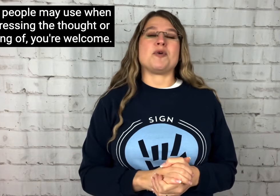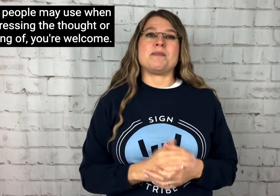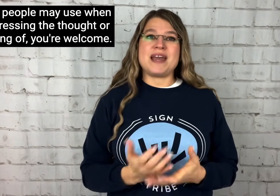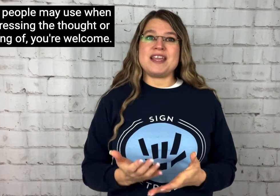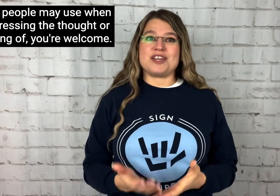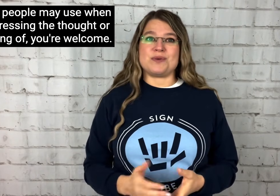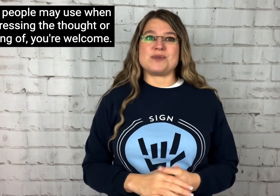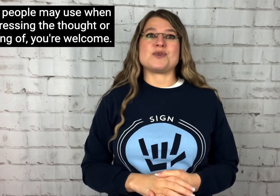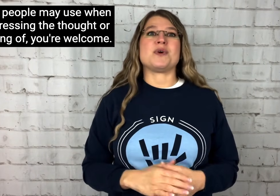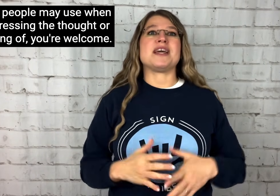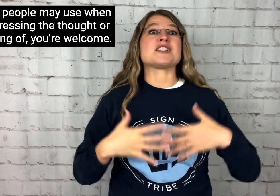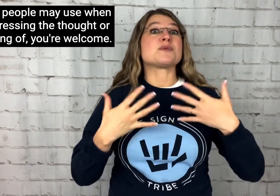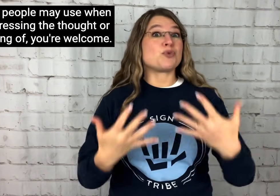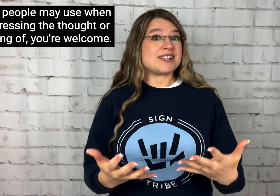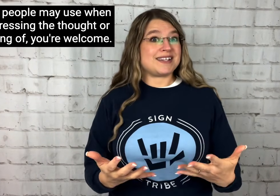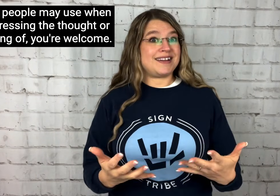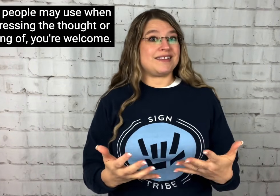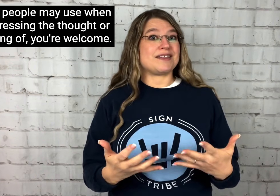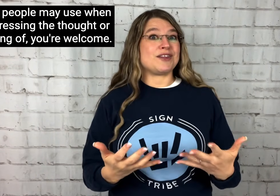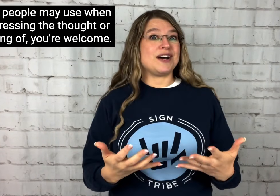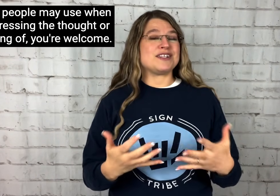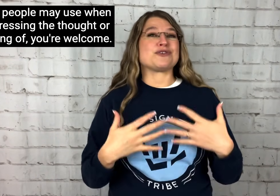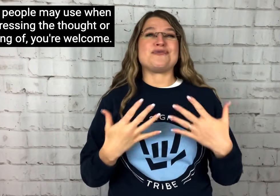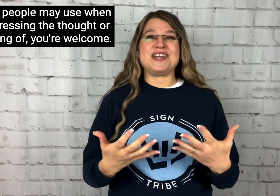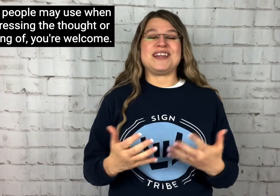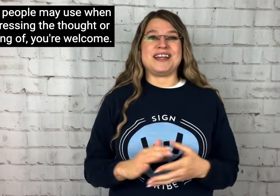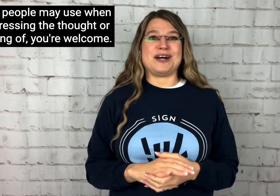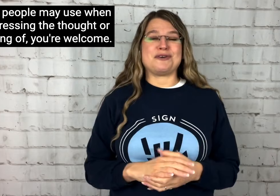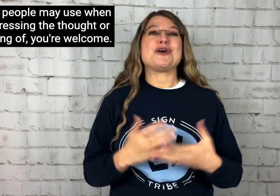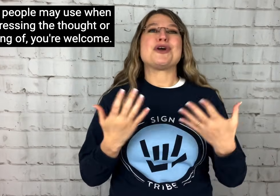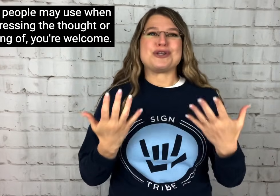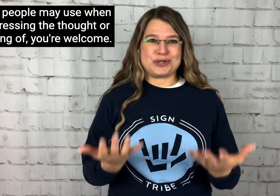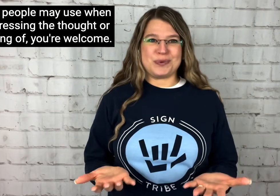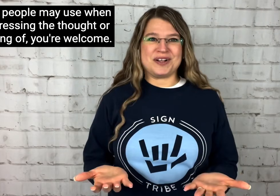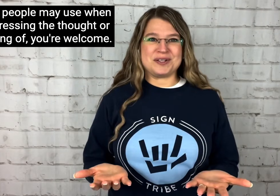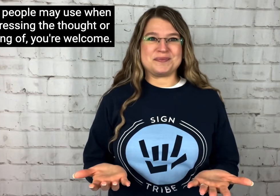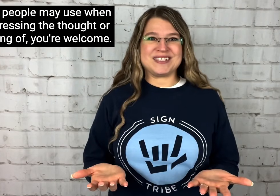that people may use when expressing the thought or feeling of you're welcome.